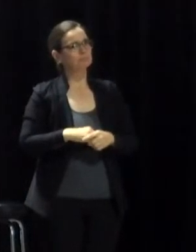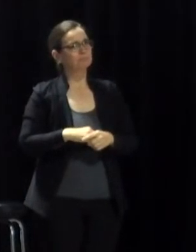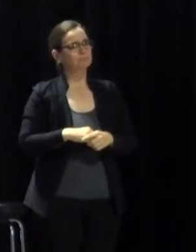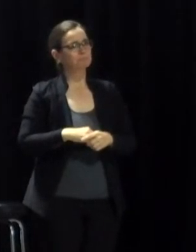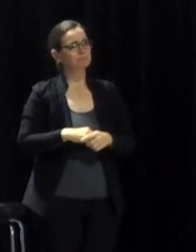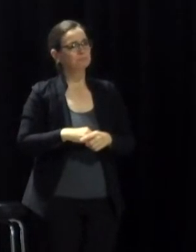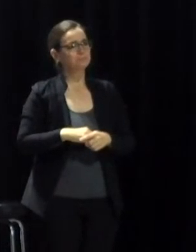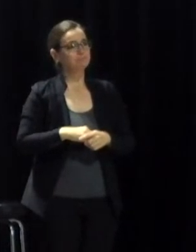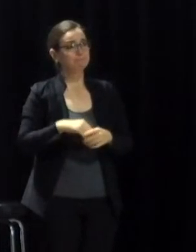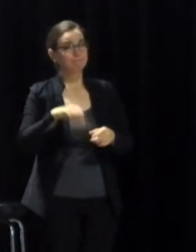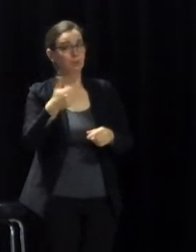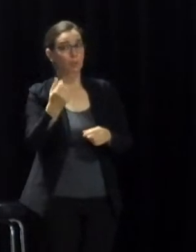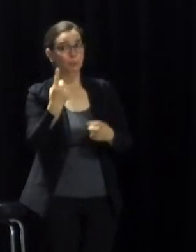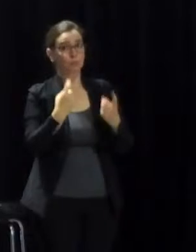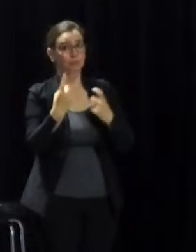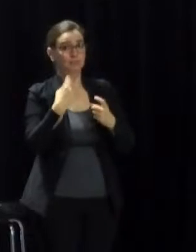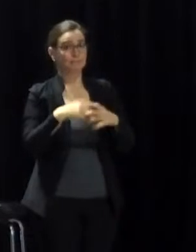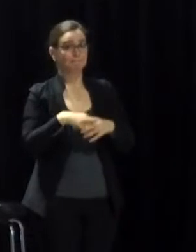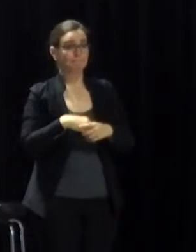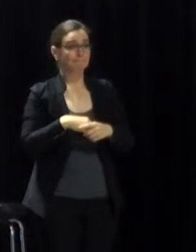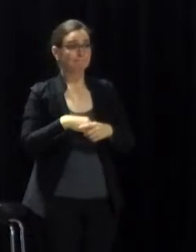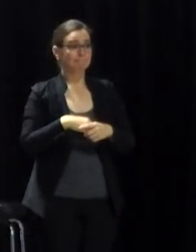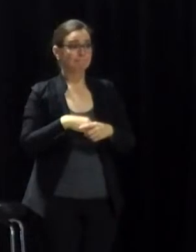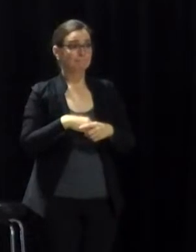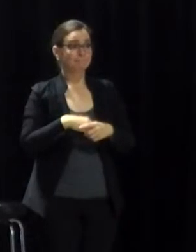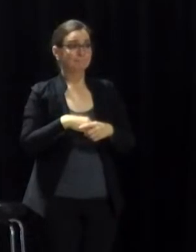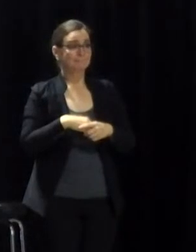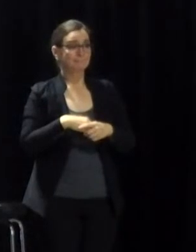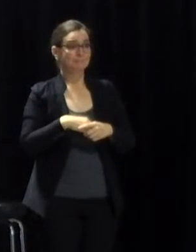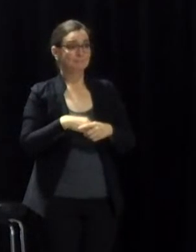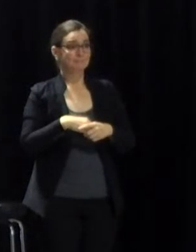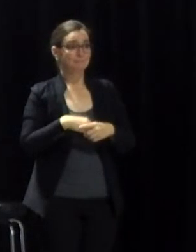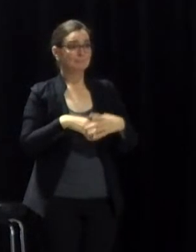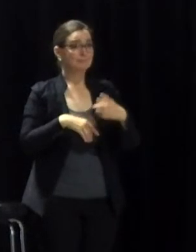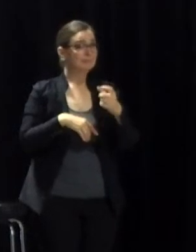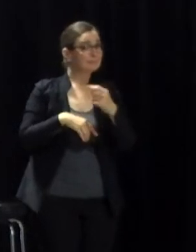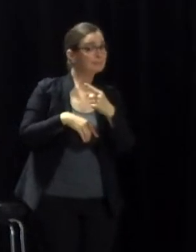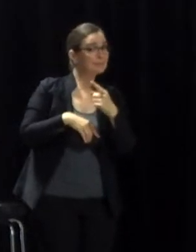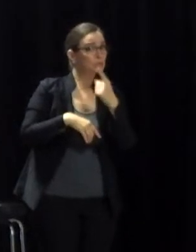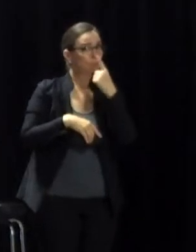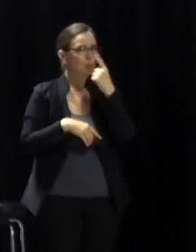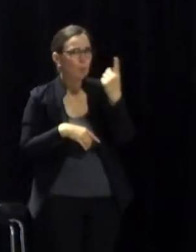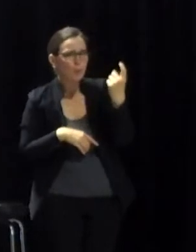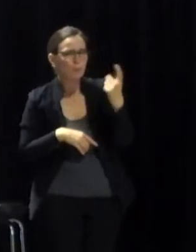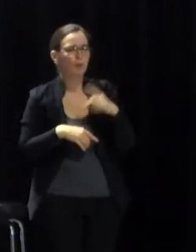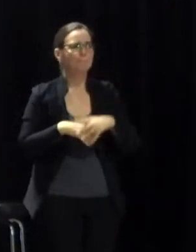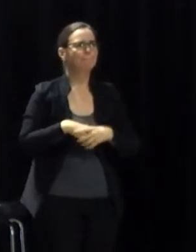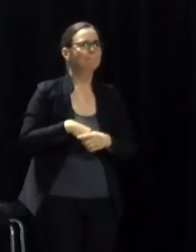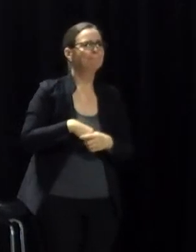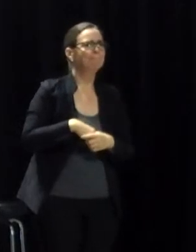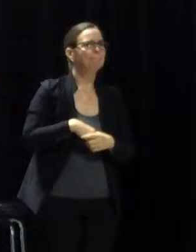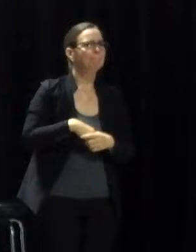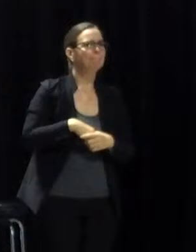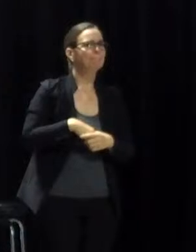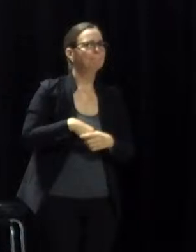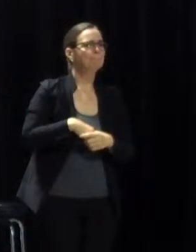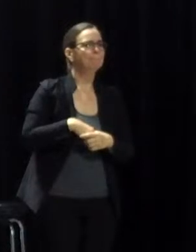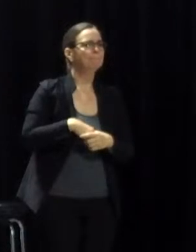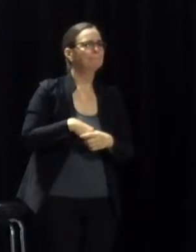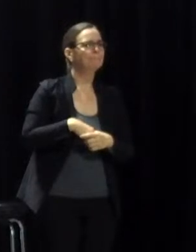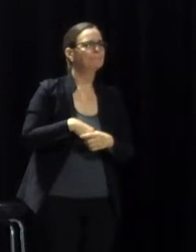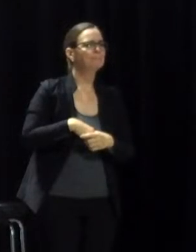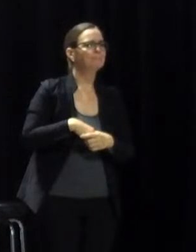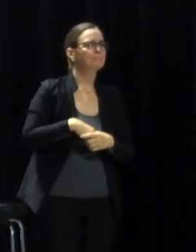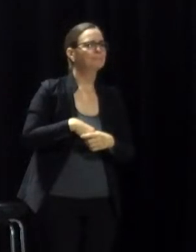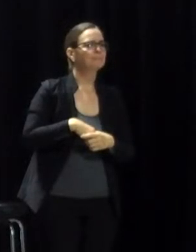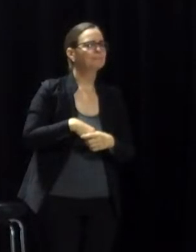Other questions? I'll go again if that's all right. Looking ahead, Ryan, with the amount of people